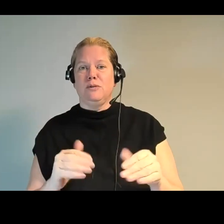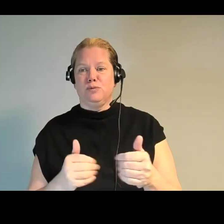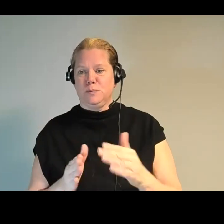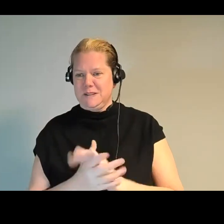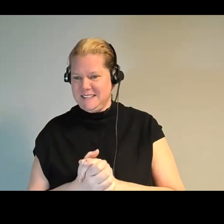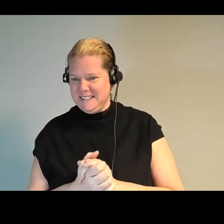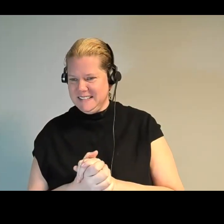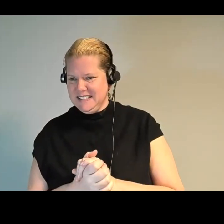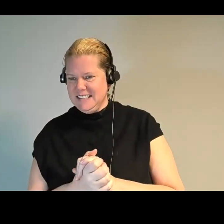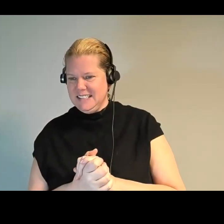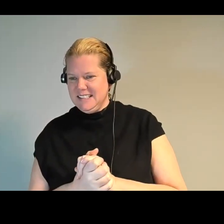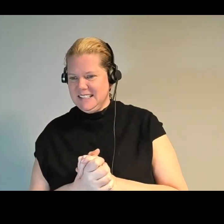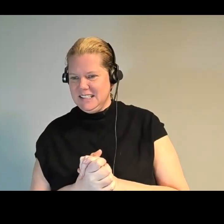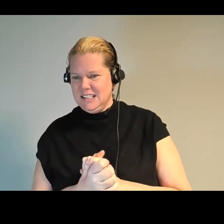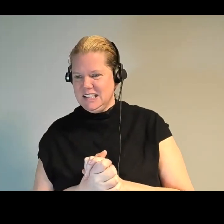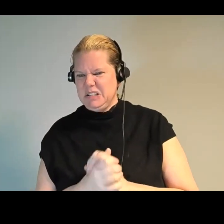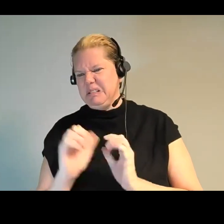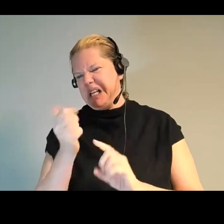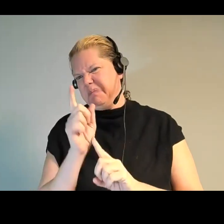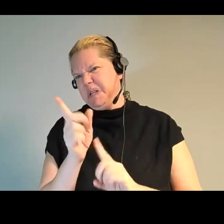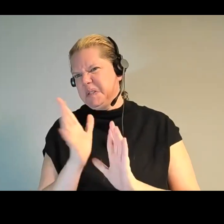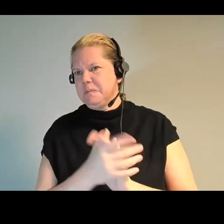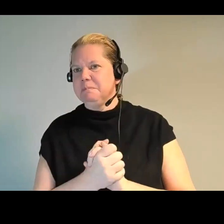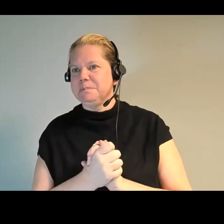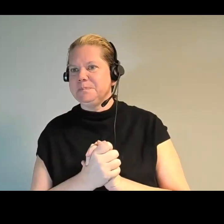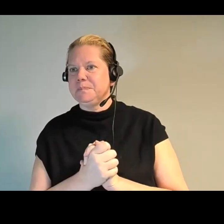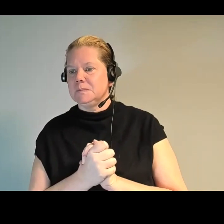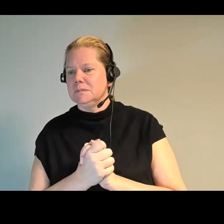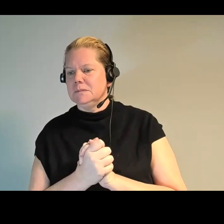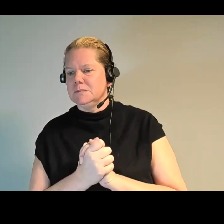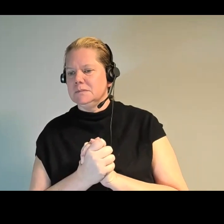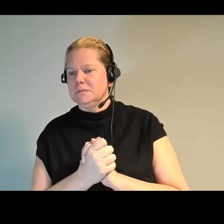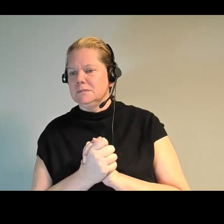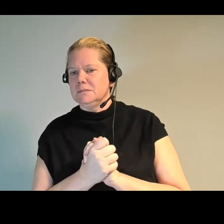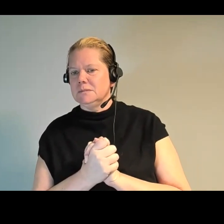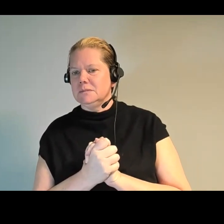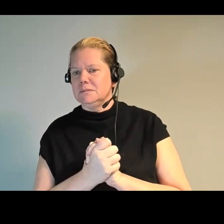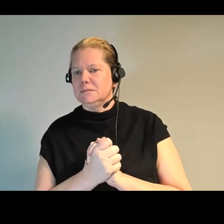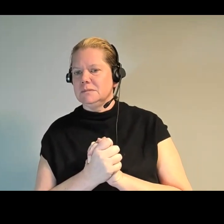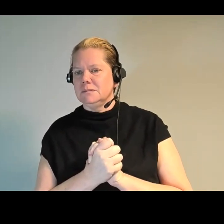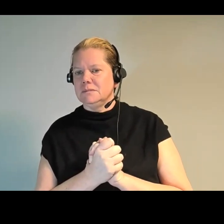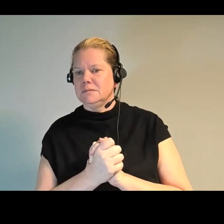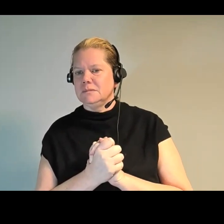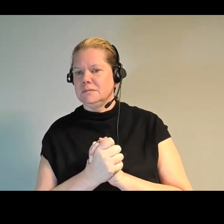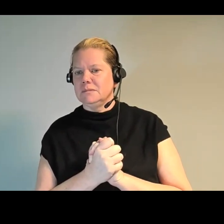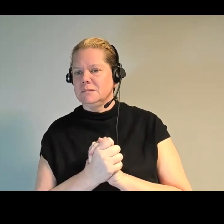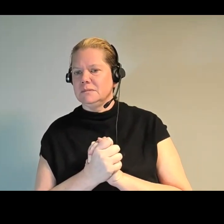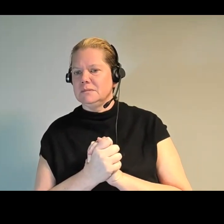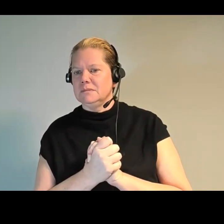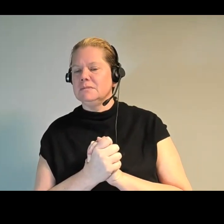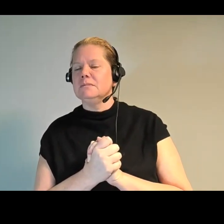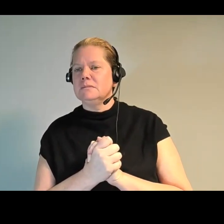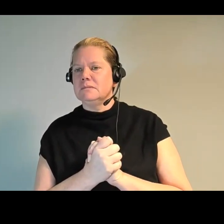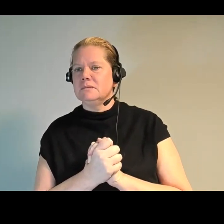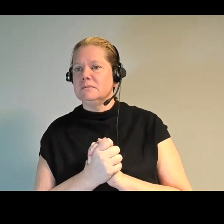And we'll have about 10 minutes in those rooms. And if someone could please, in each of the